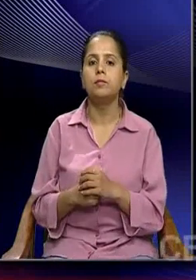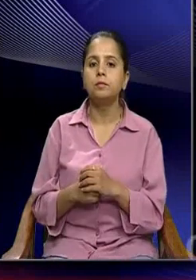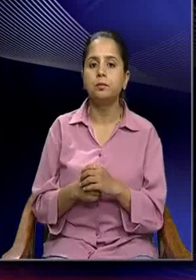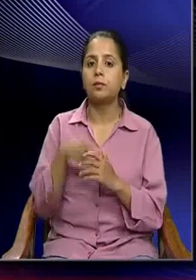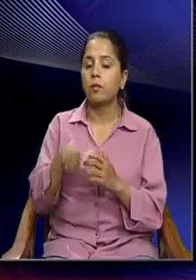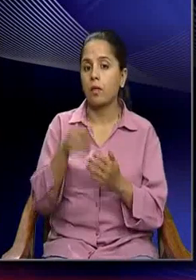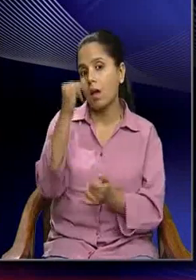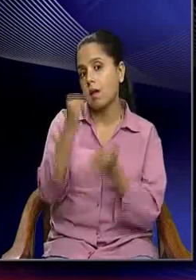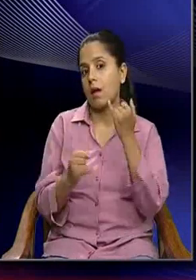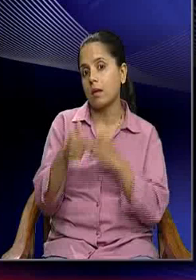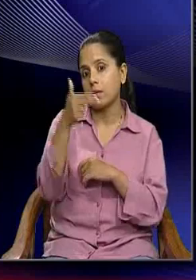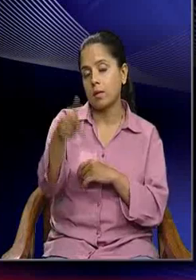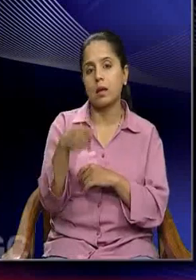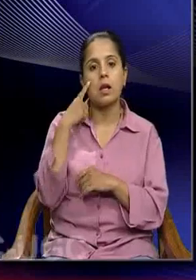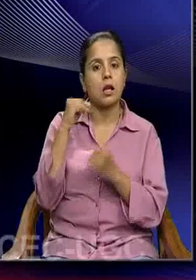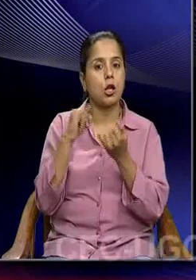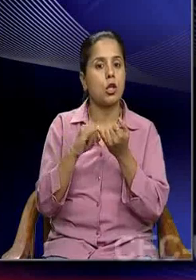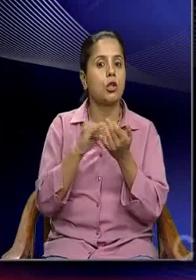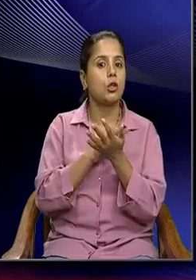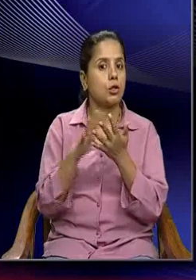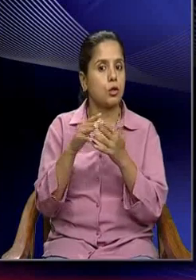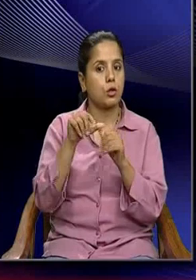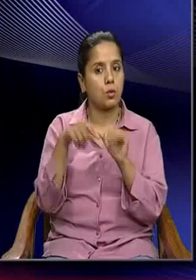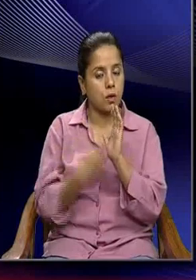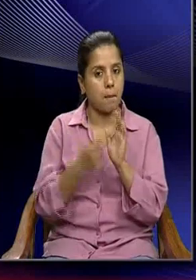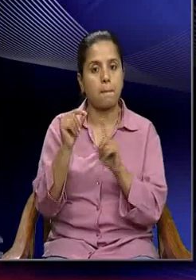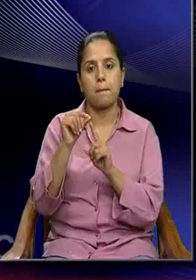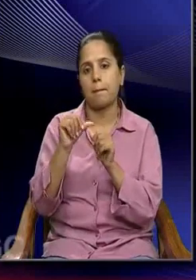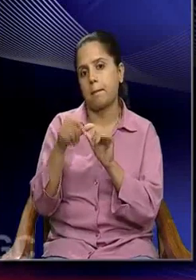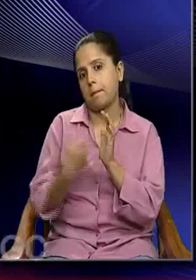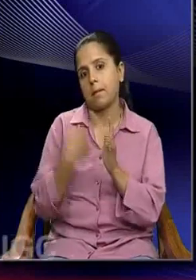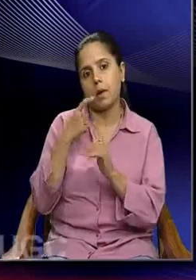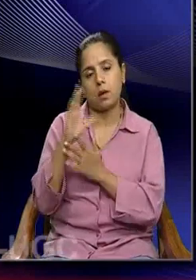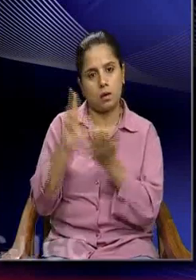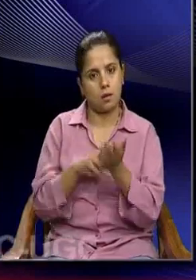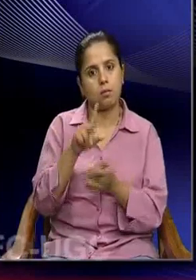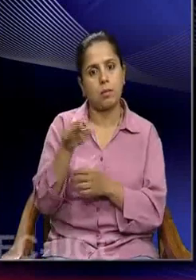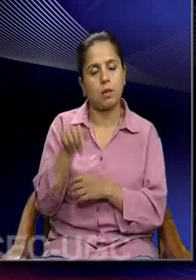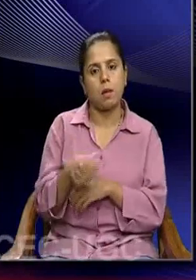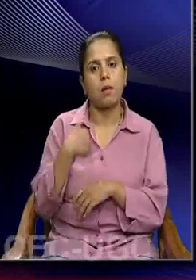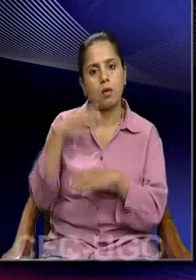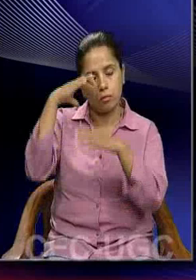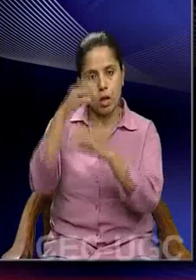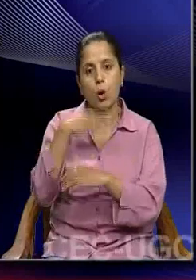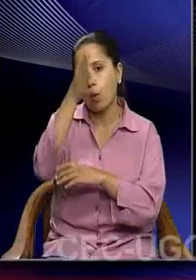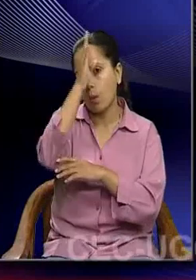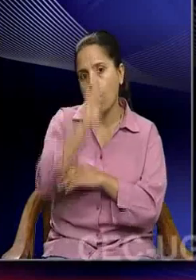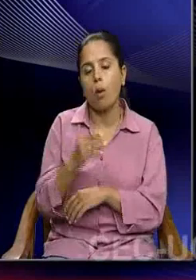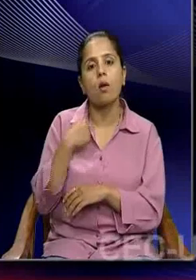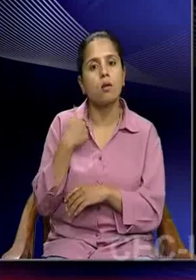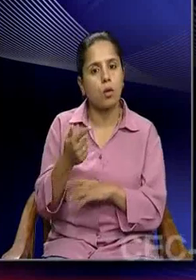The last is Ishvara Parindhan, which is, our devotion to God